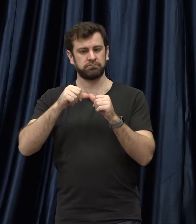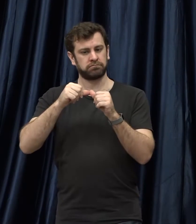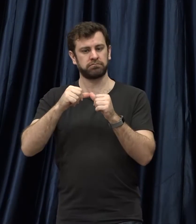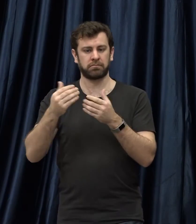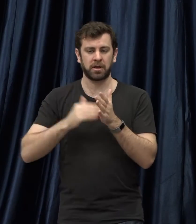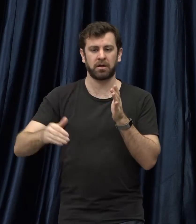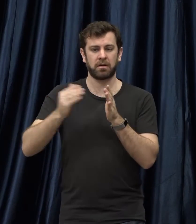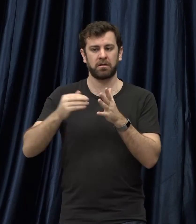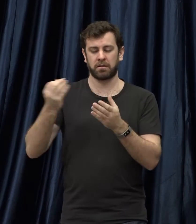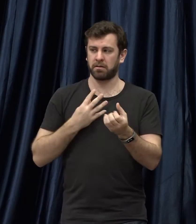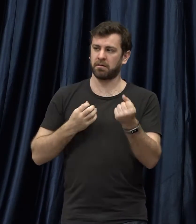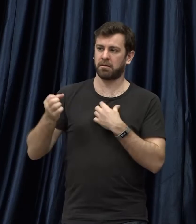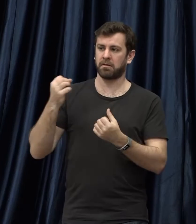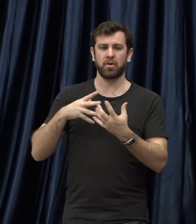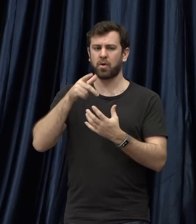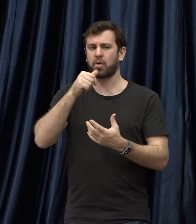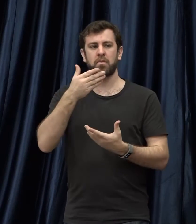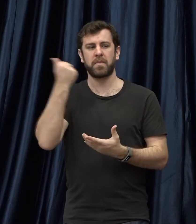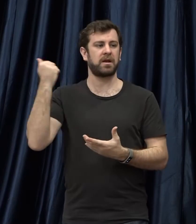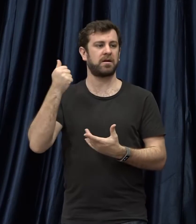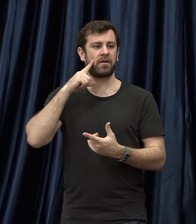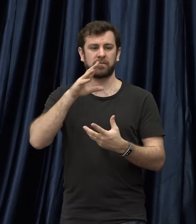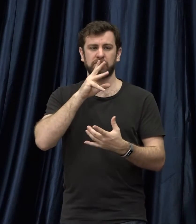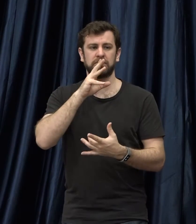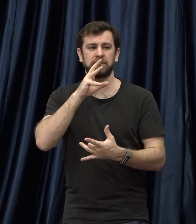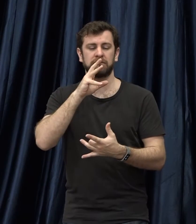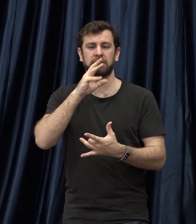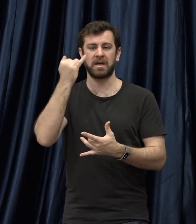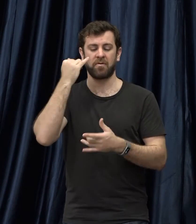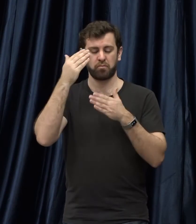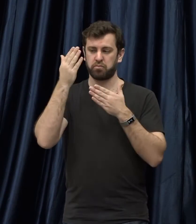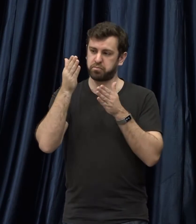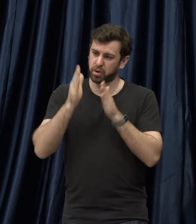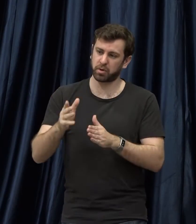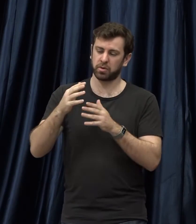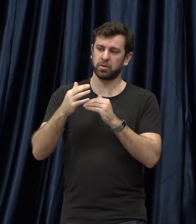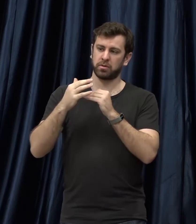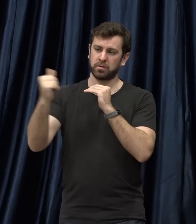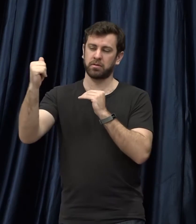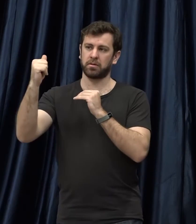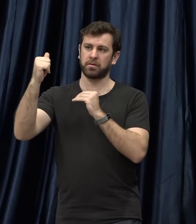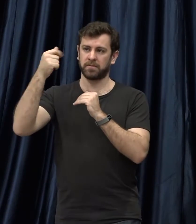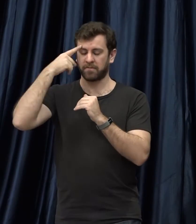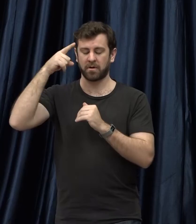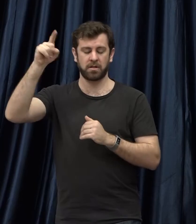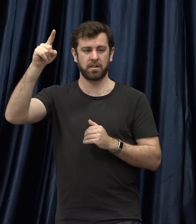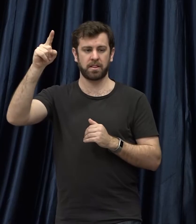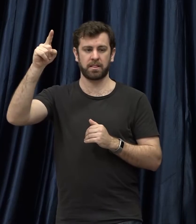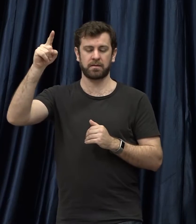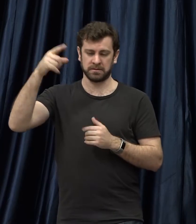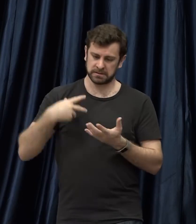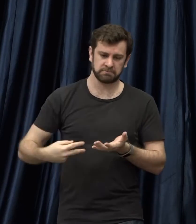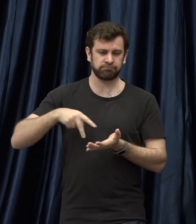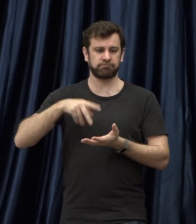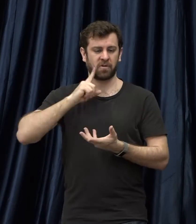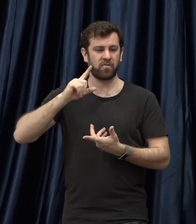speech than one who calls to Allah? He stands up for Islam, calling to righteousness, and